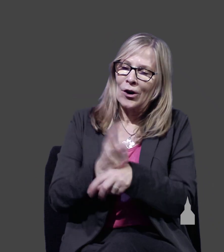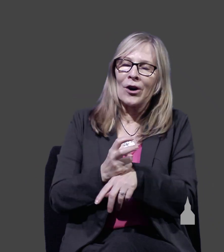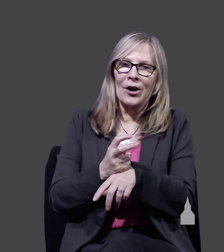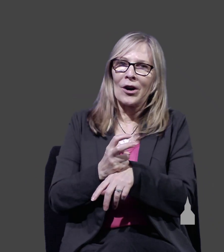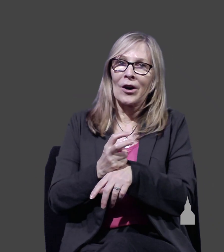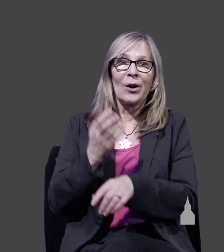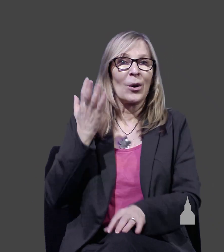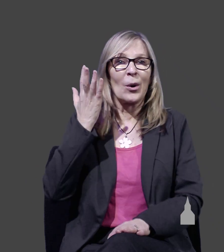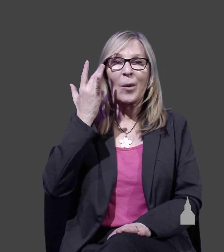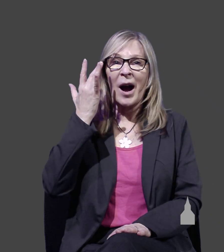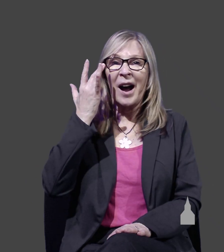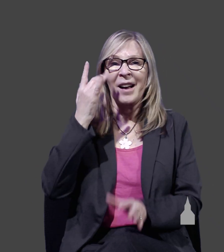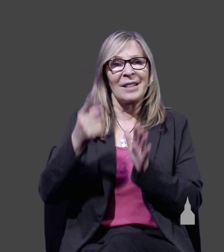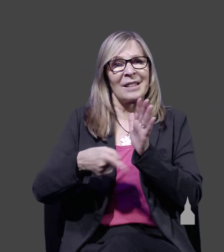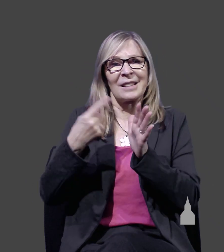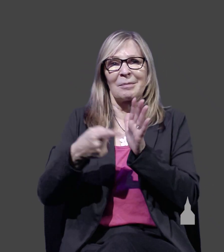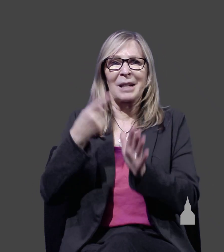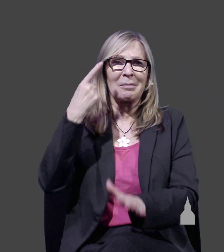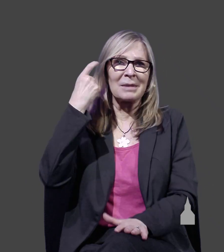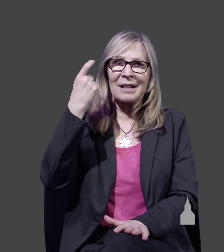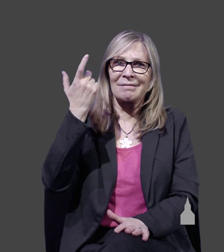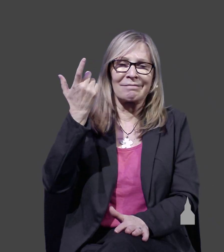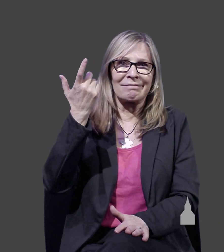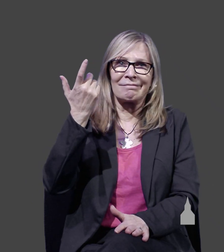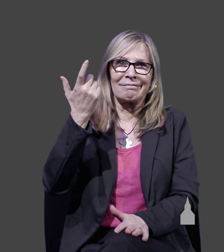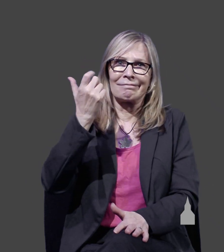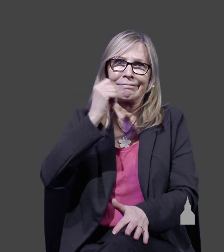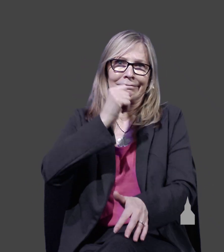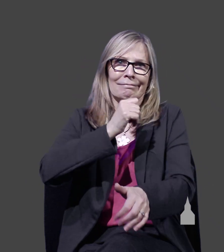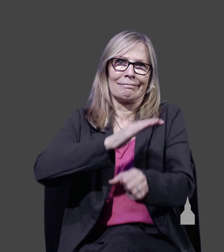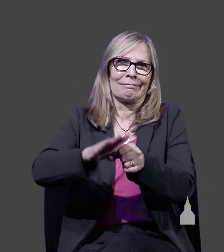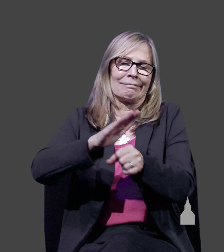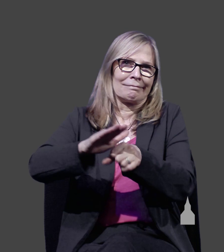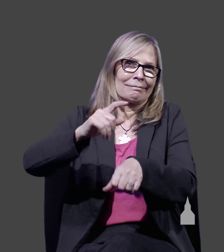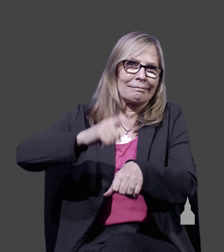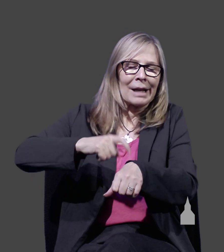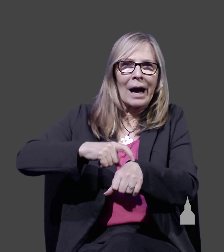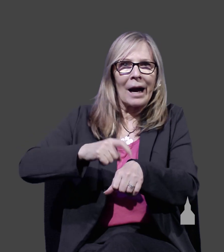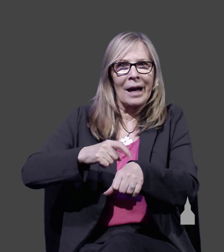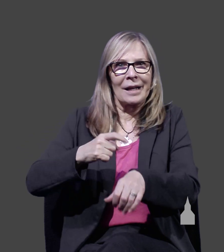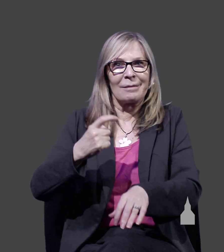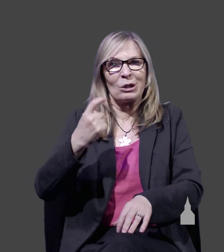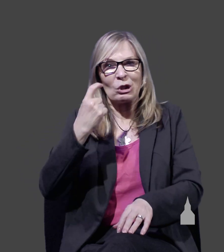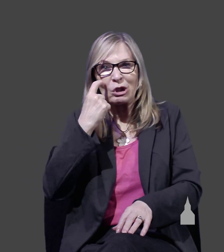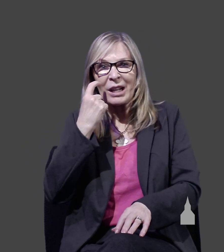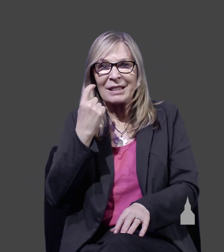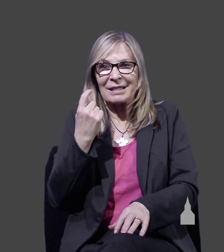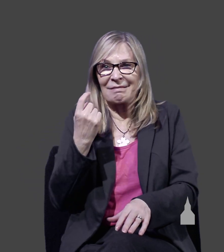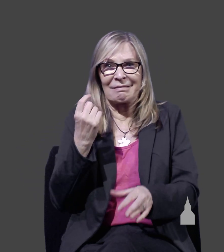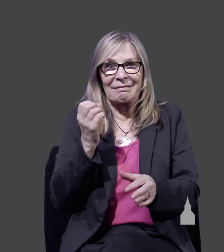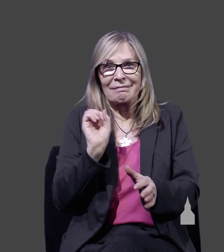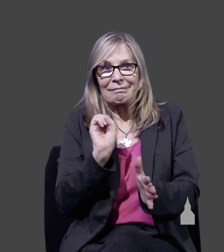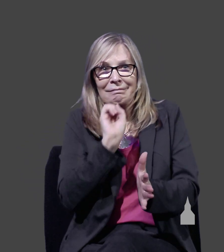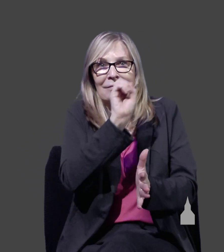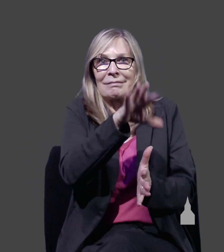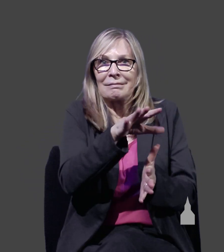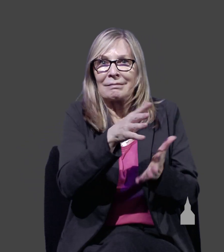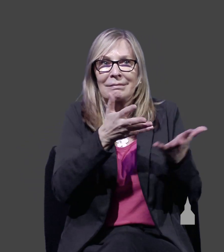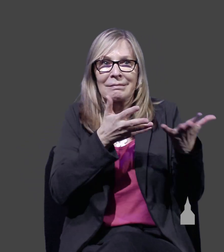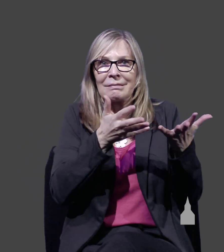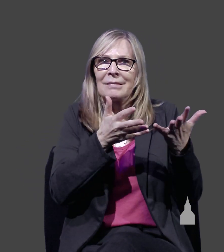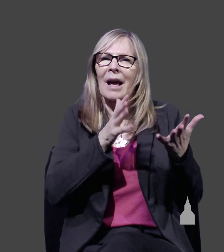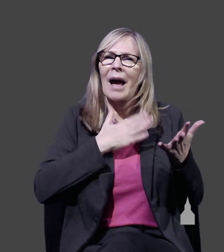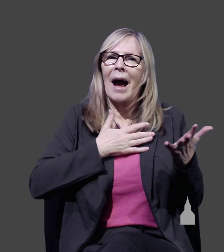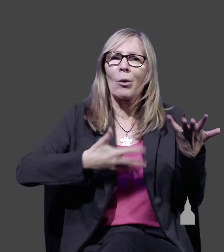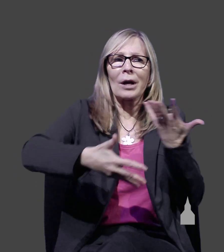Sometimes it's because we don't even have as much time as it took for me just then to share the truths of the gospel. We don't have that much interaction. The